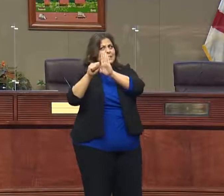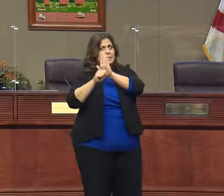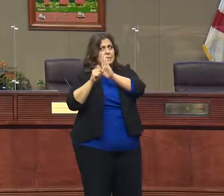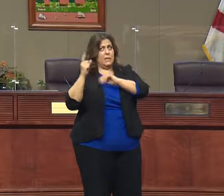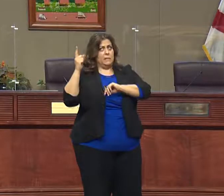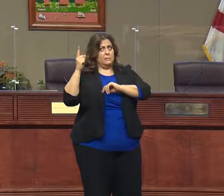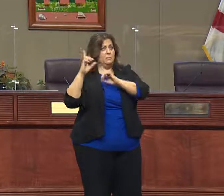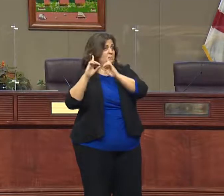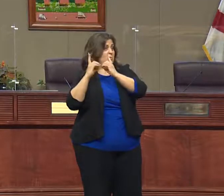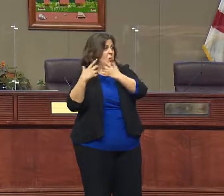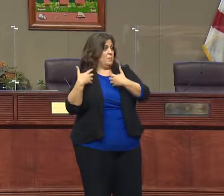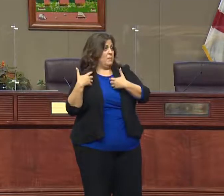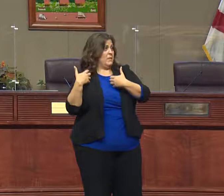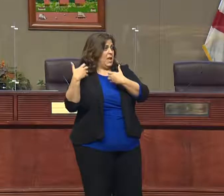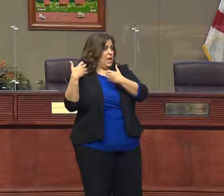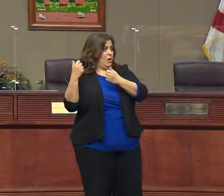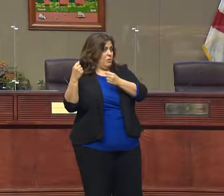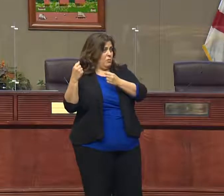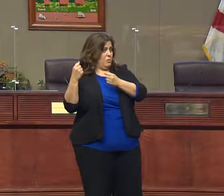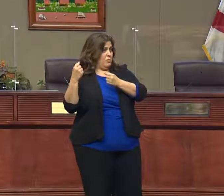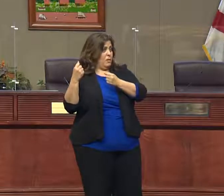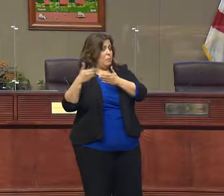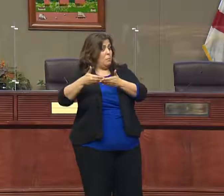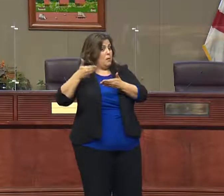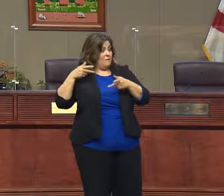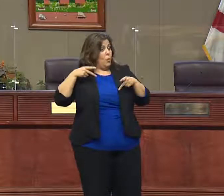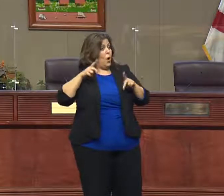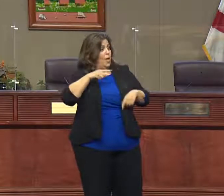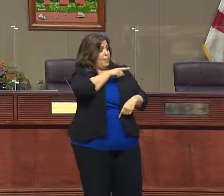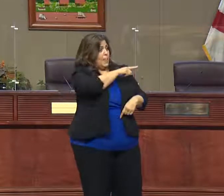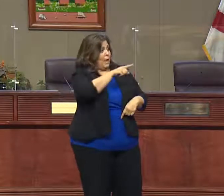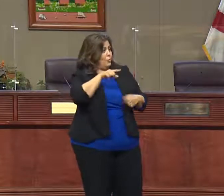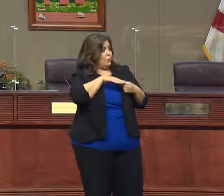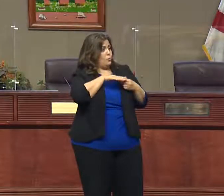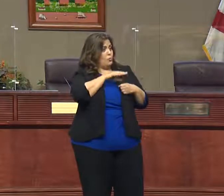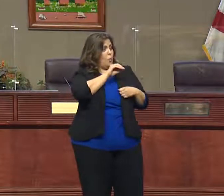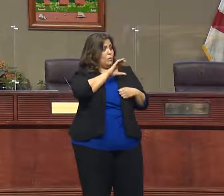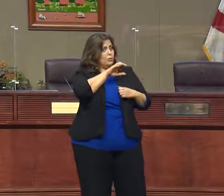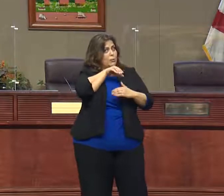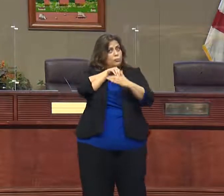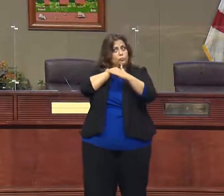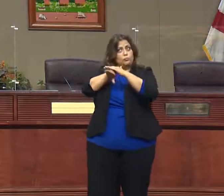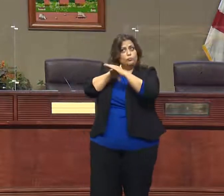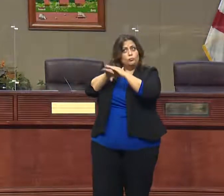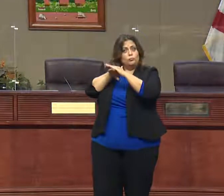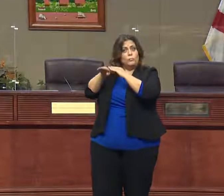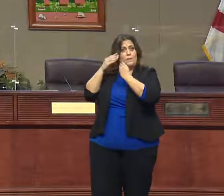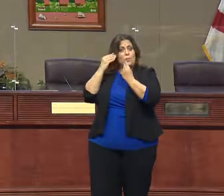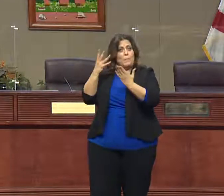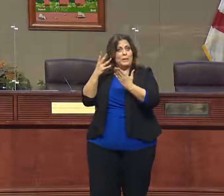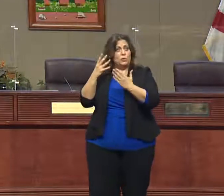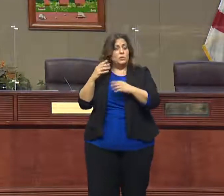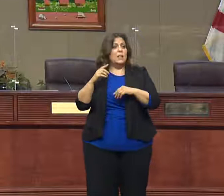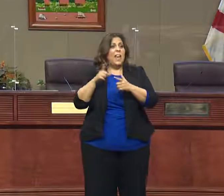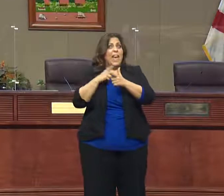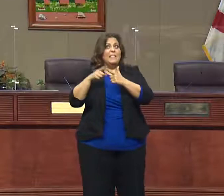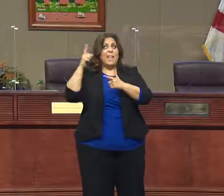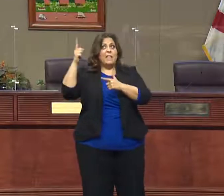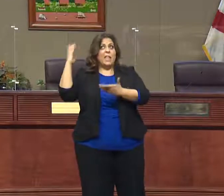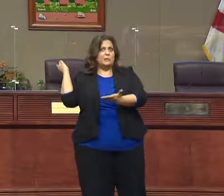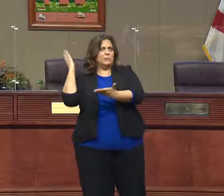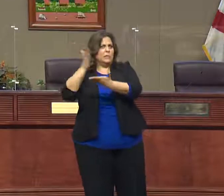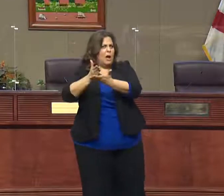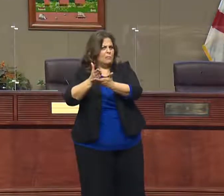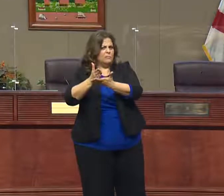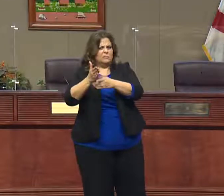Health, ban the county from having access to that database? Was there some kind of agreement that was violated that would put the county